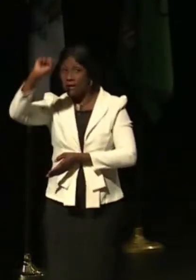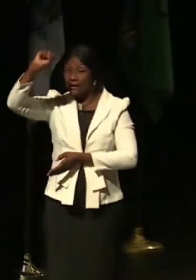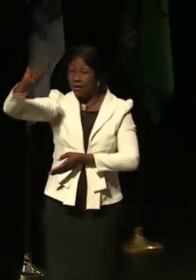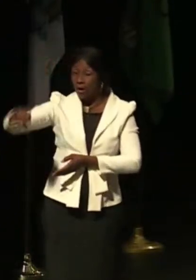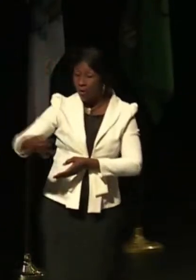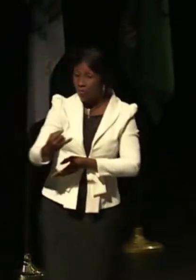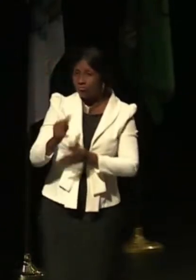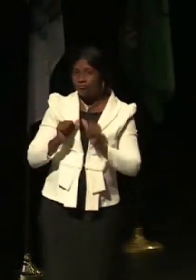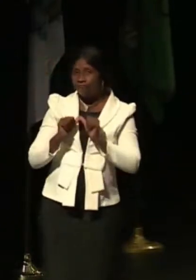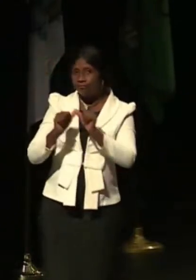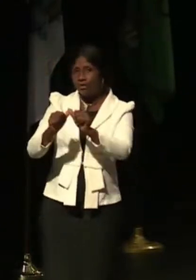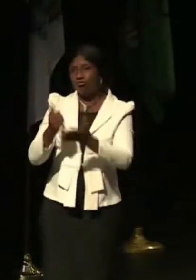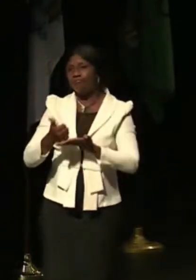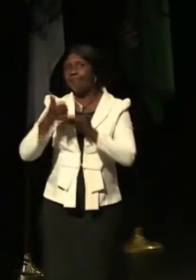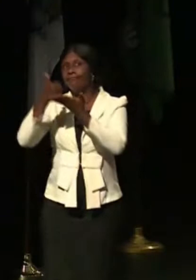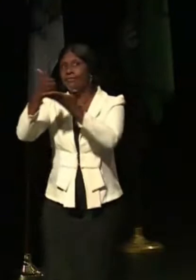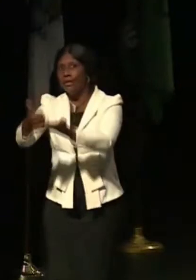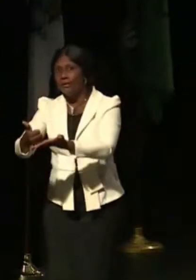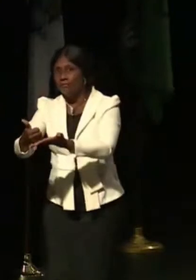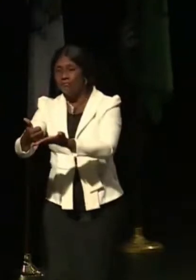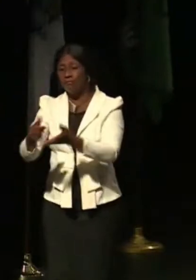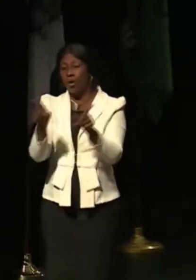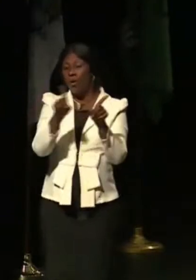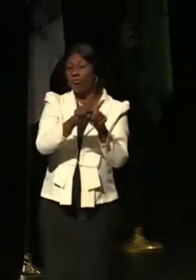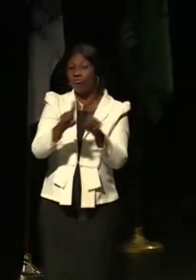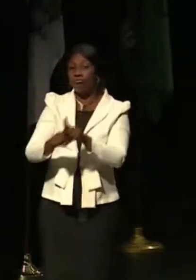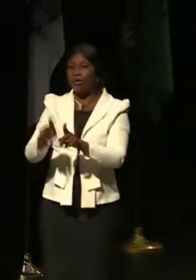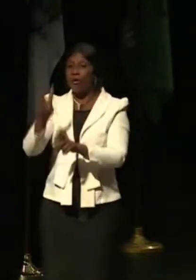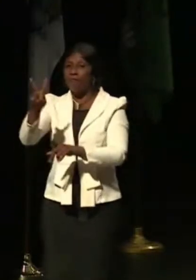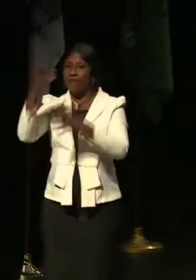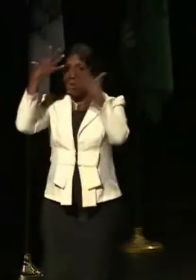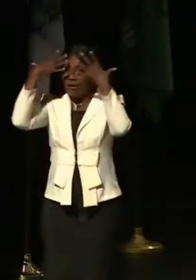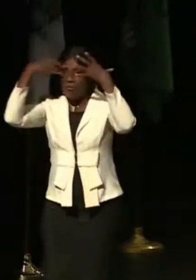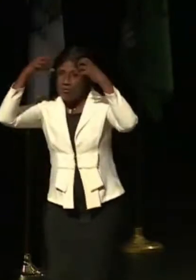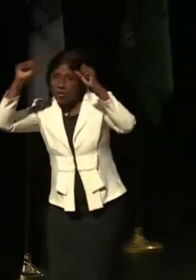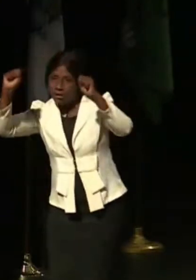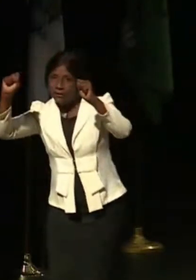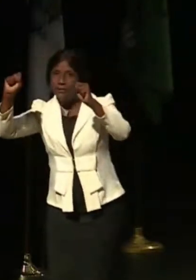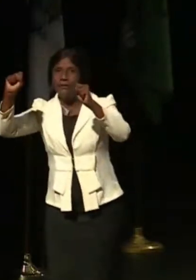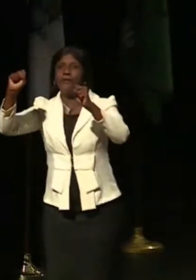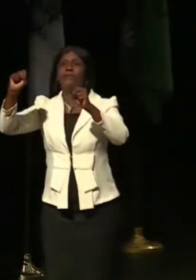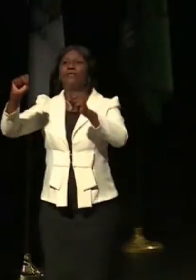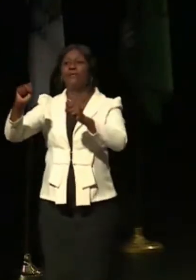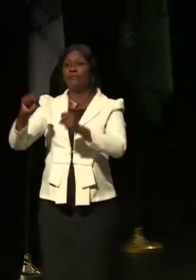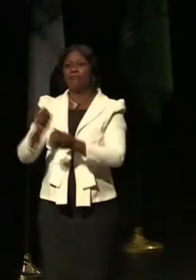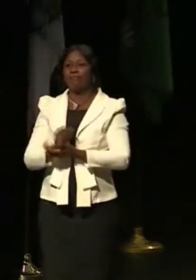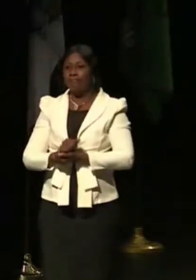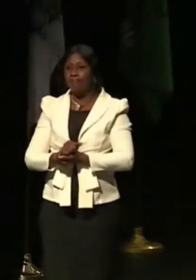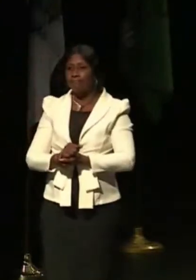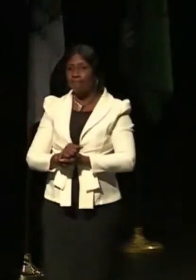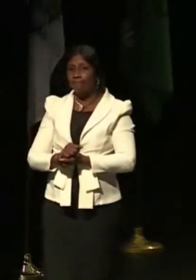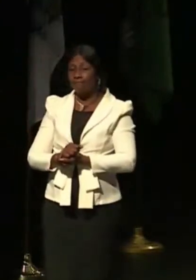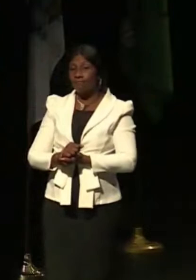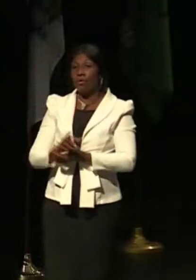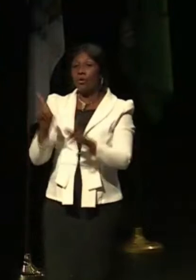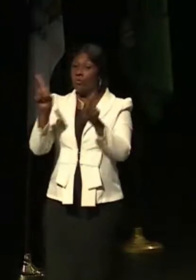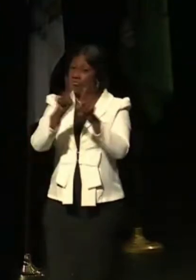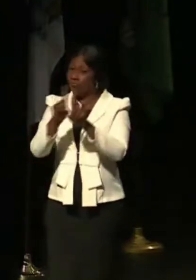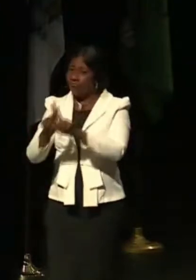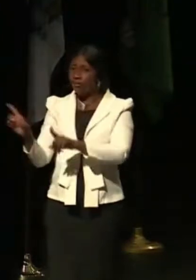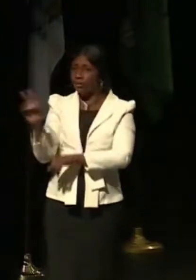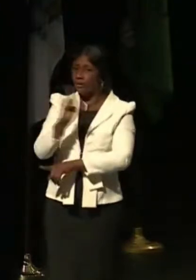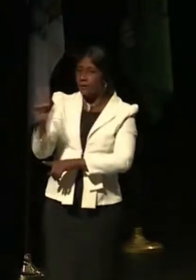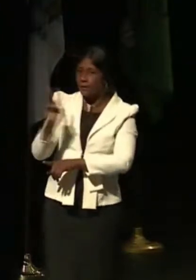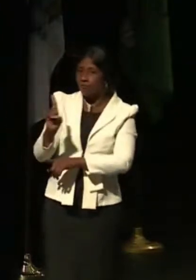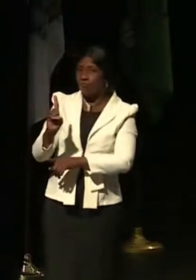also served as Vice President of the SAWA Business Association and Director of the Trinidad and Tobago